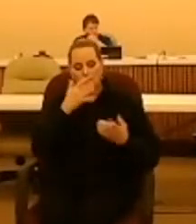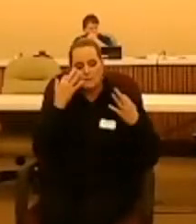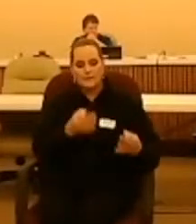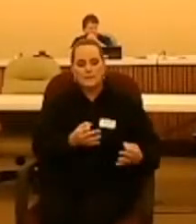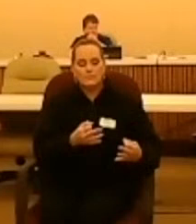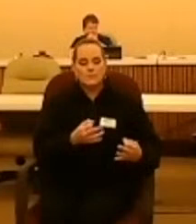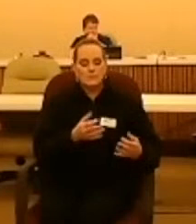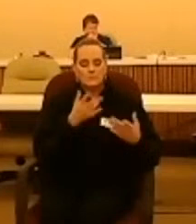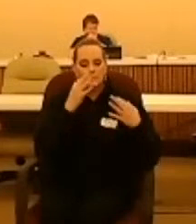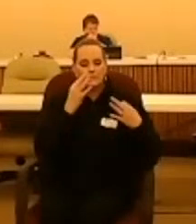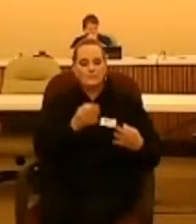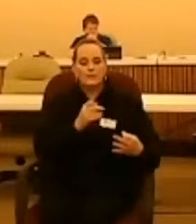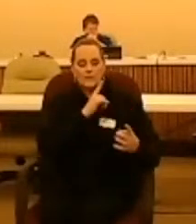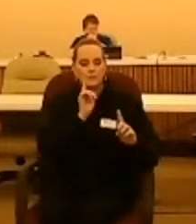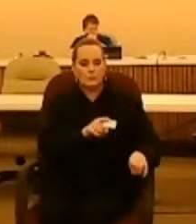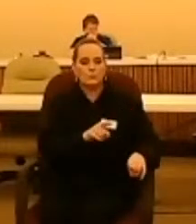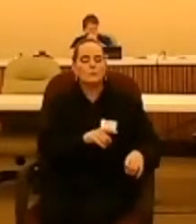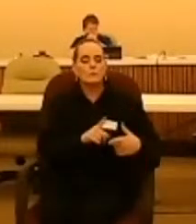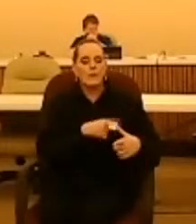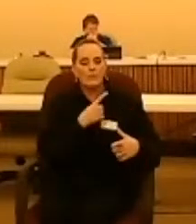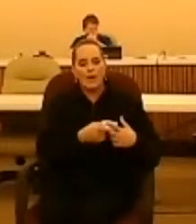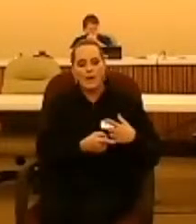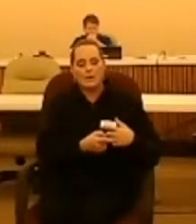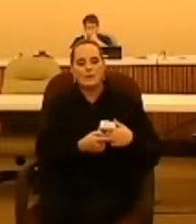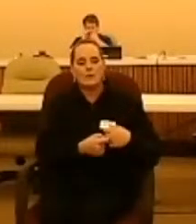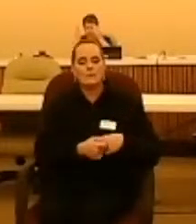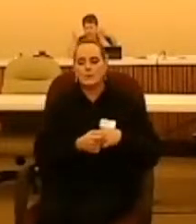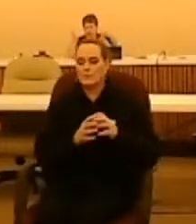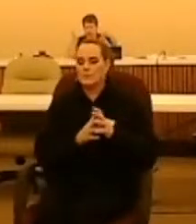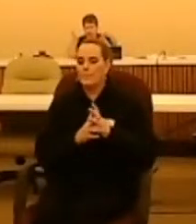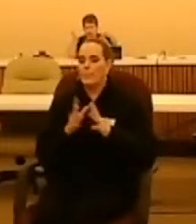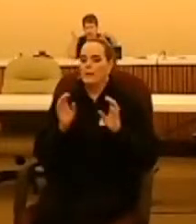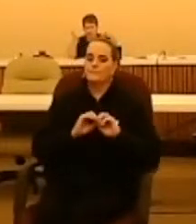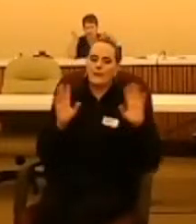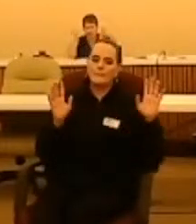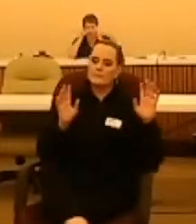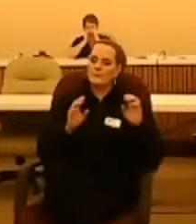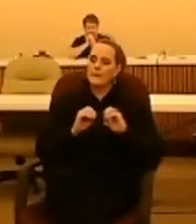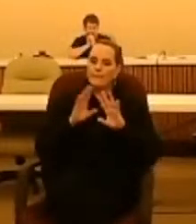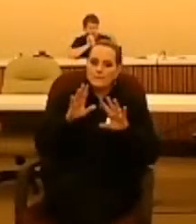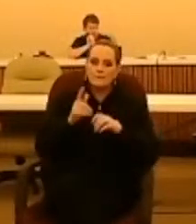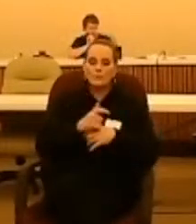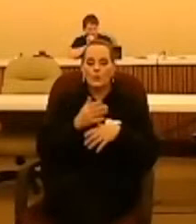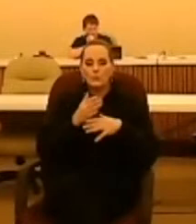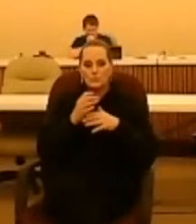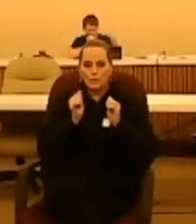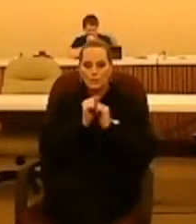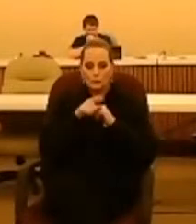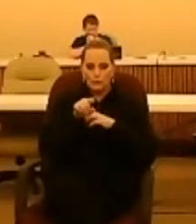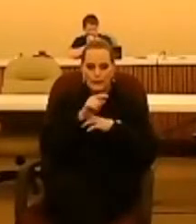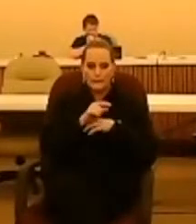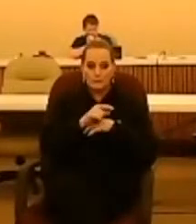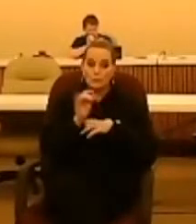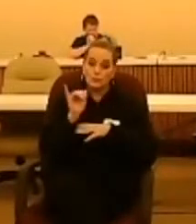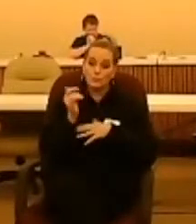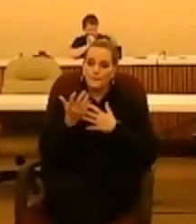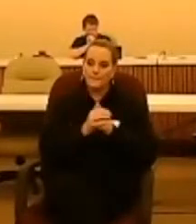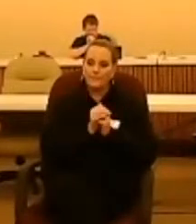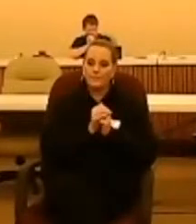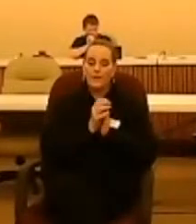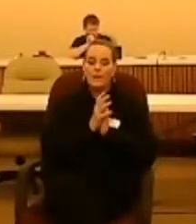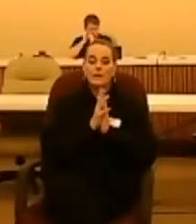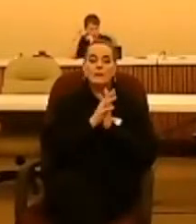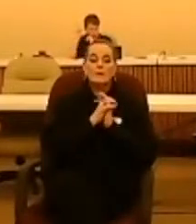that. Okay. And then, obviously we'll share it with you guys as well. And